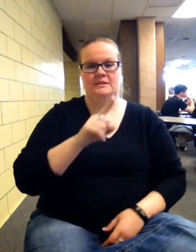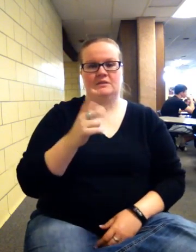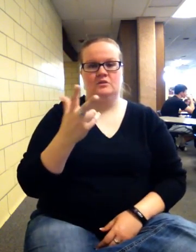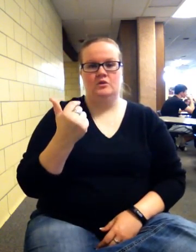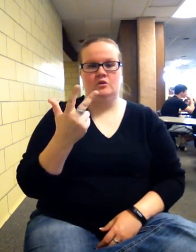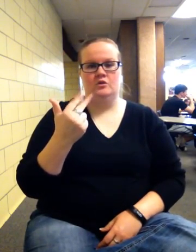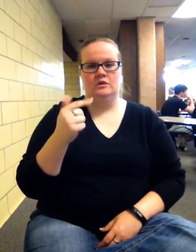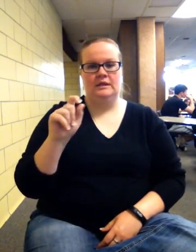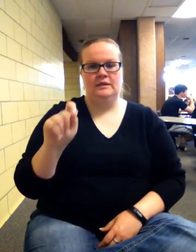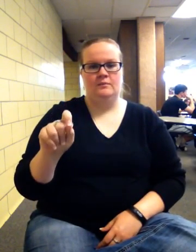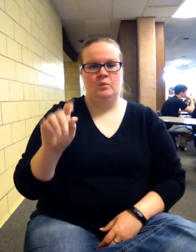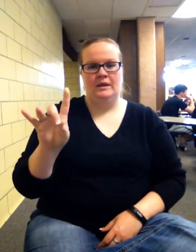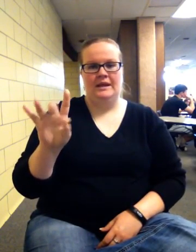.89%.